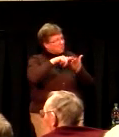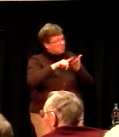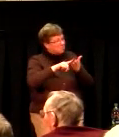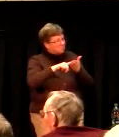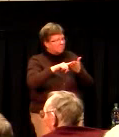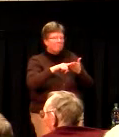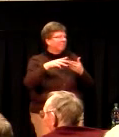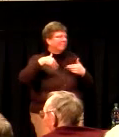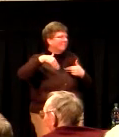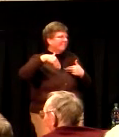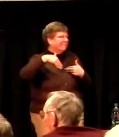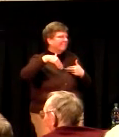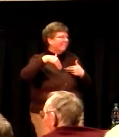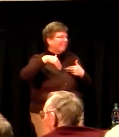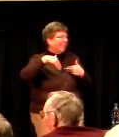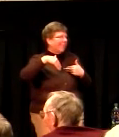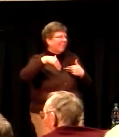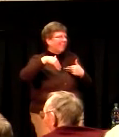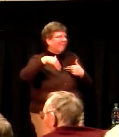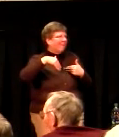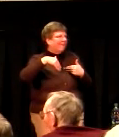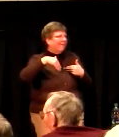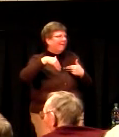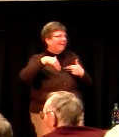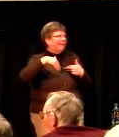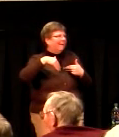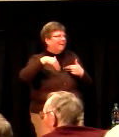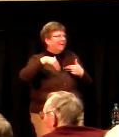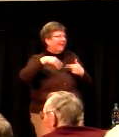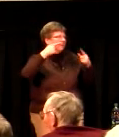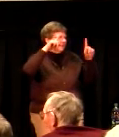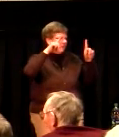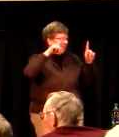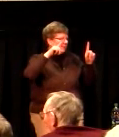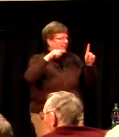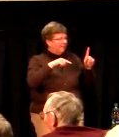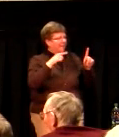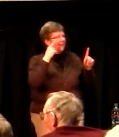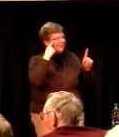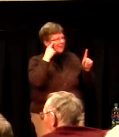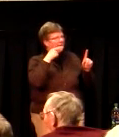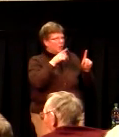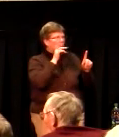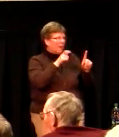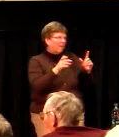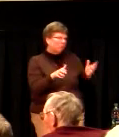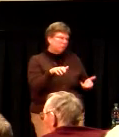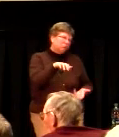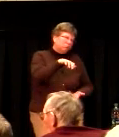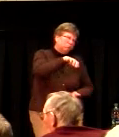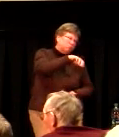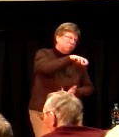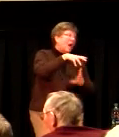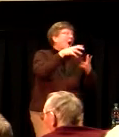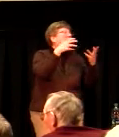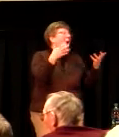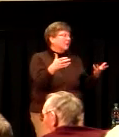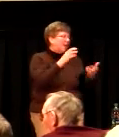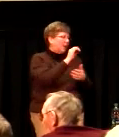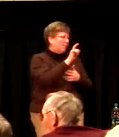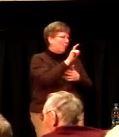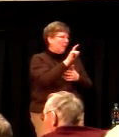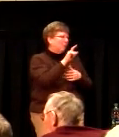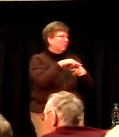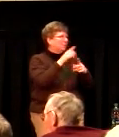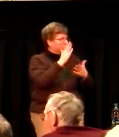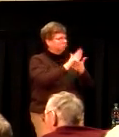They haven't gotten too far with actually trying that out because they think that you might have to put a fair amount of oil down to prevent the wave